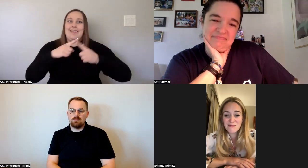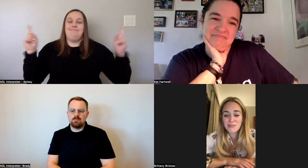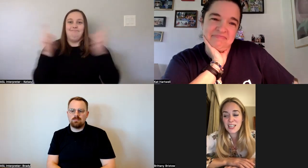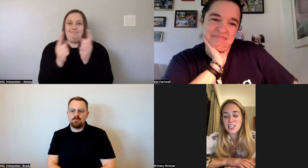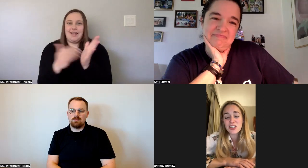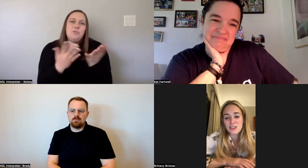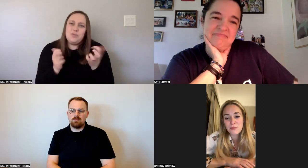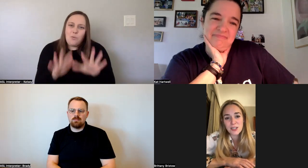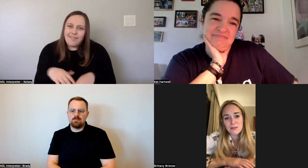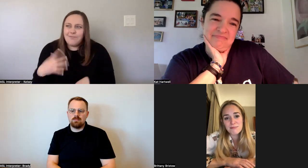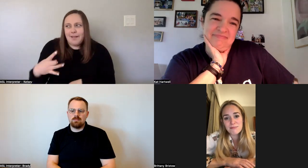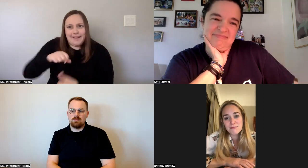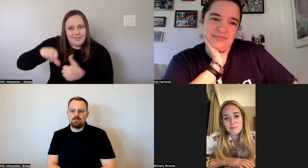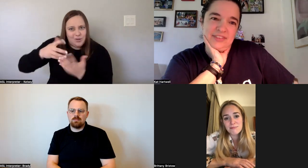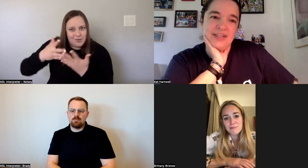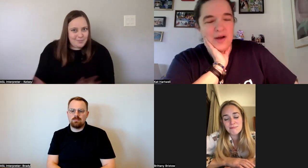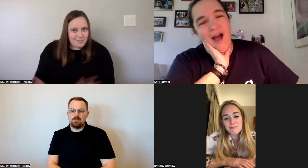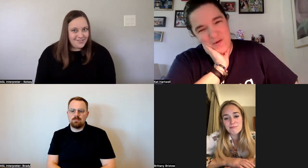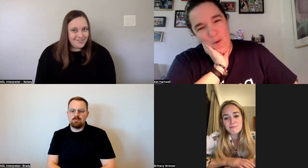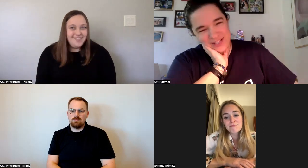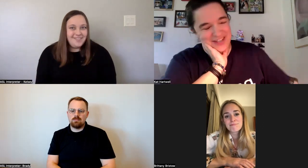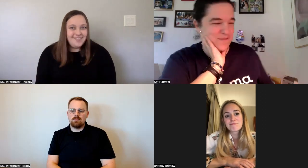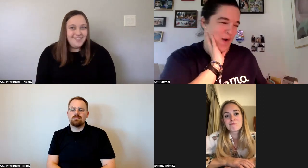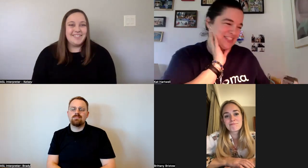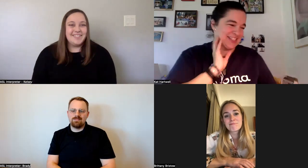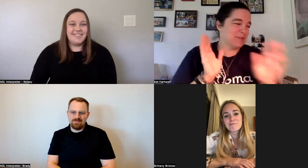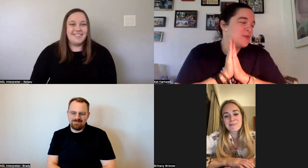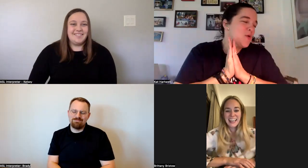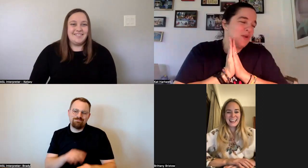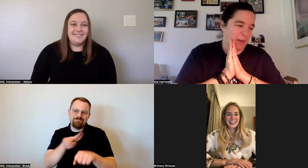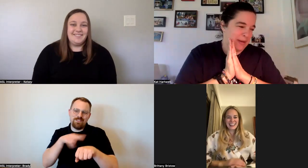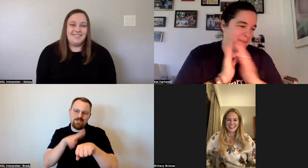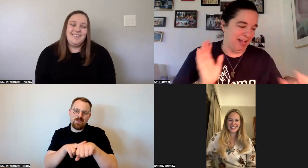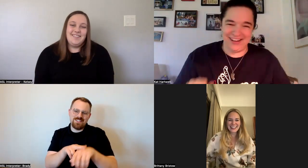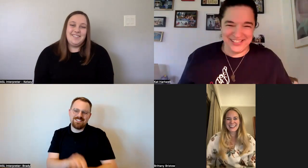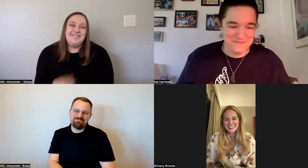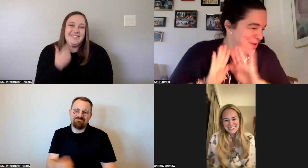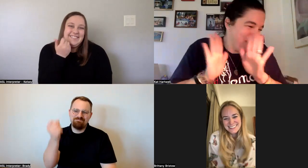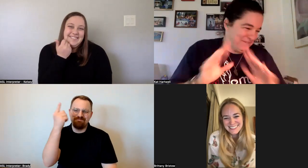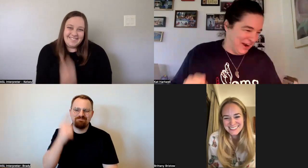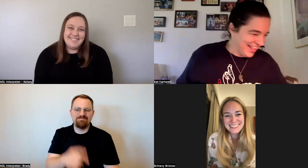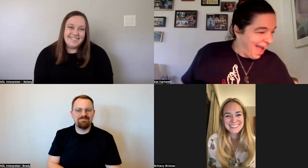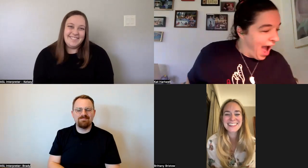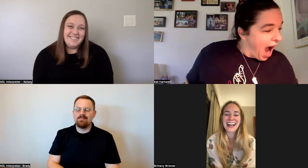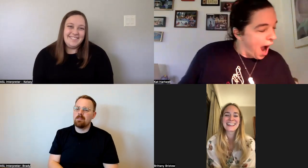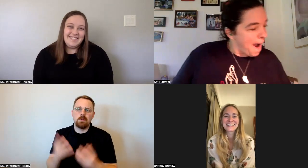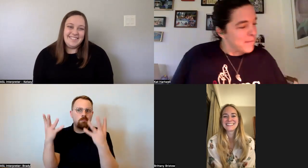want to. We like each other too much. Of course. Beautiful people.